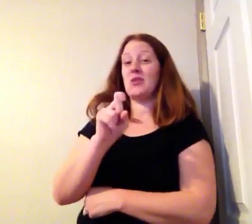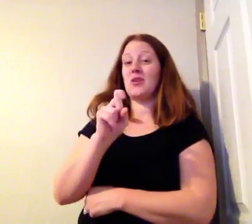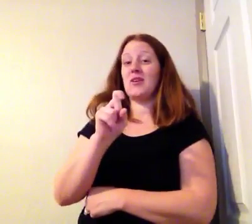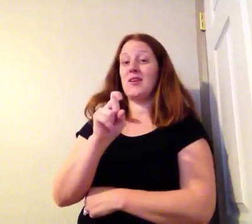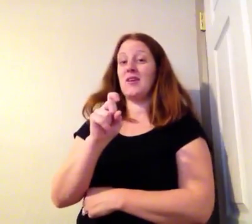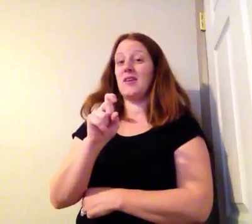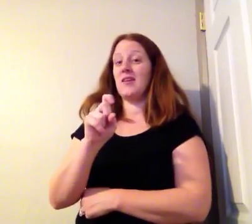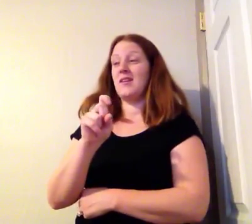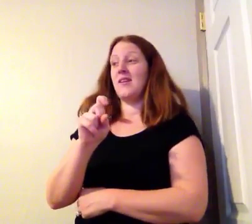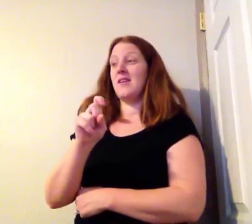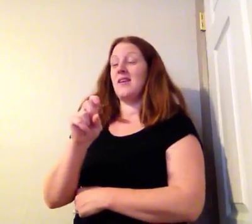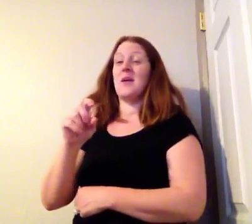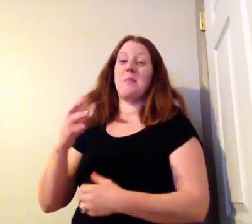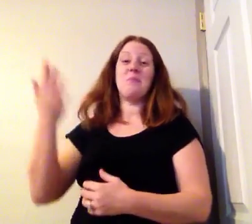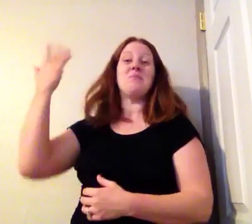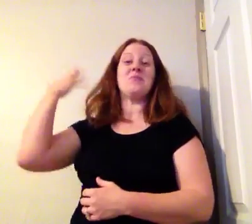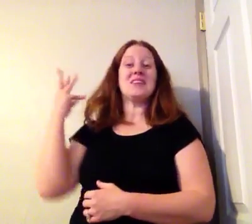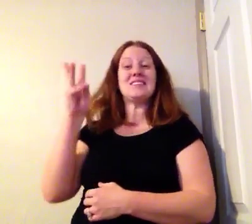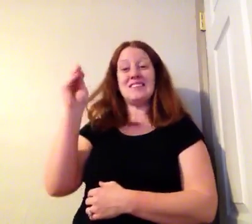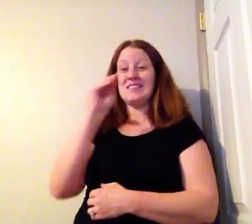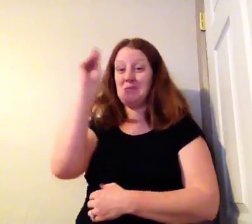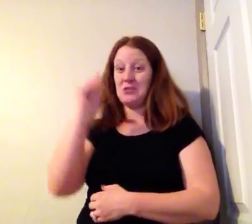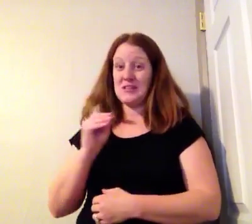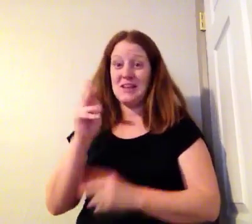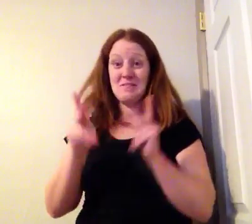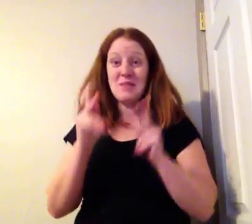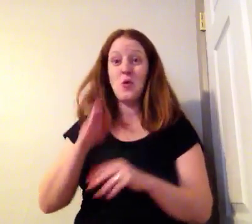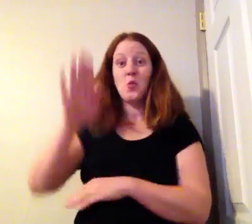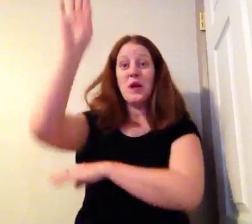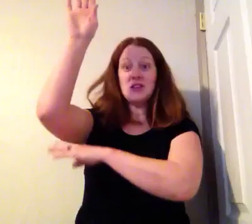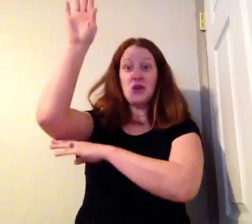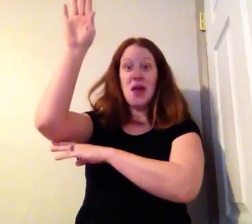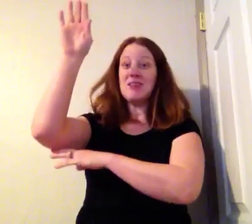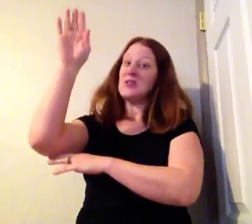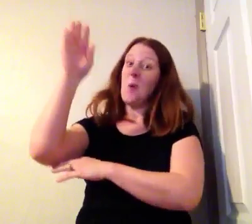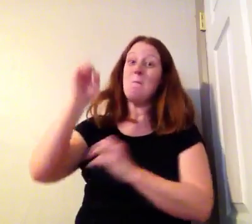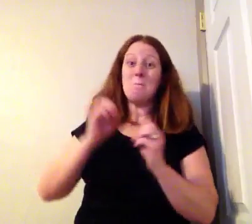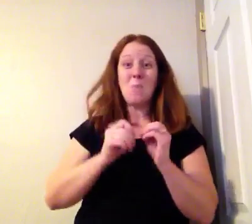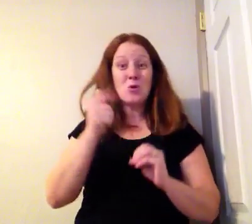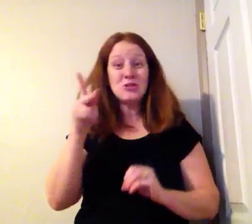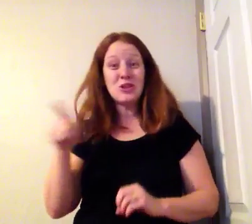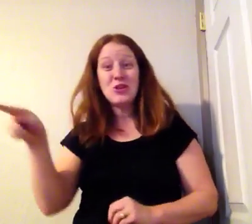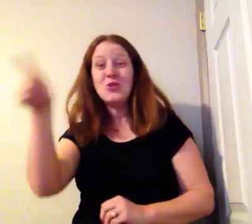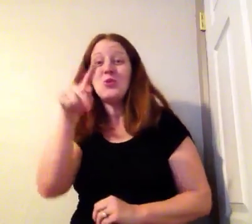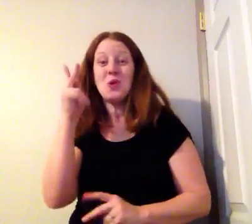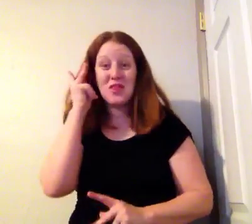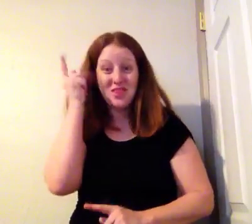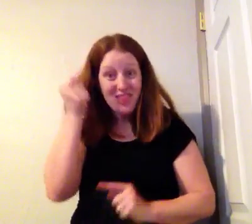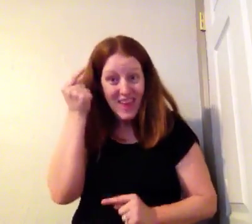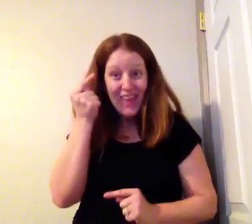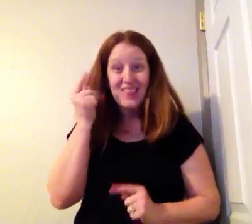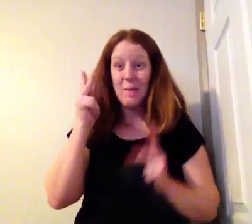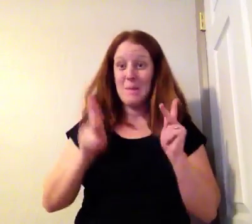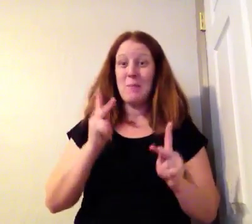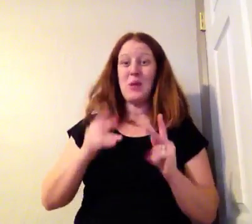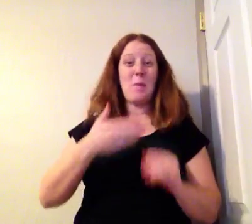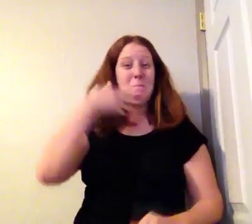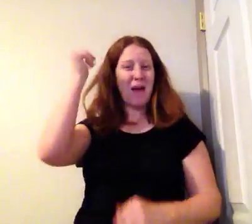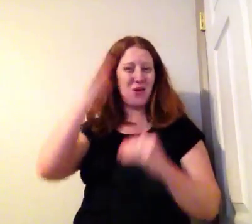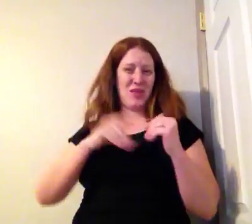oh, this person must be at least as good as I am, okay? So you're all very good, otherwise you wouldn't be here in Berkeley. So I'm